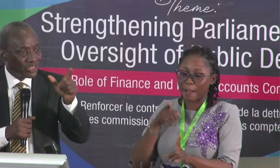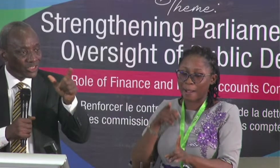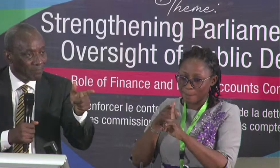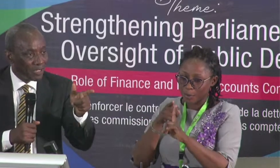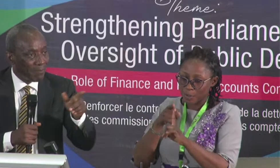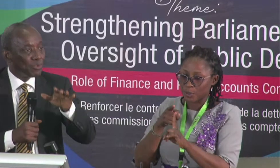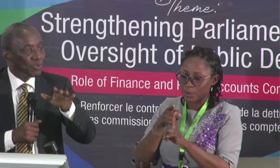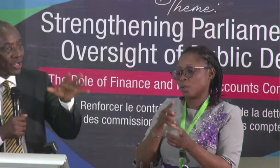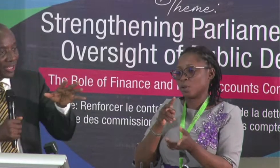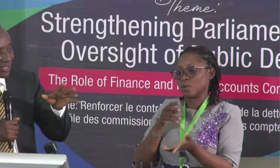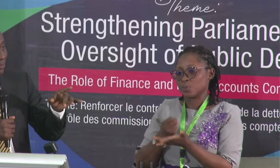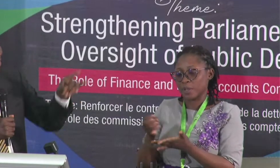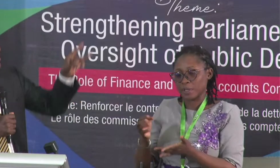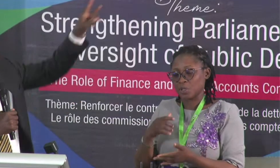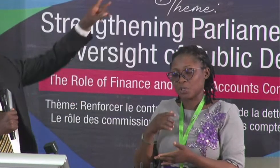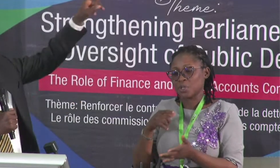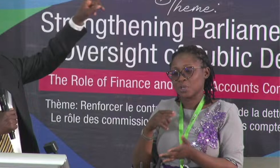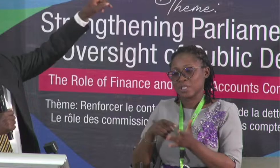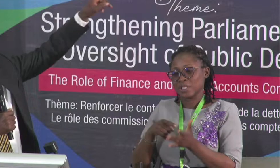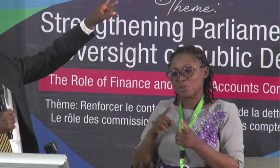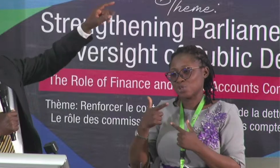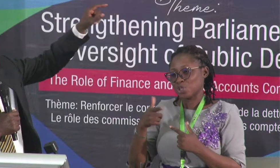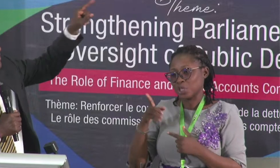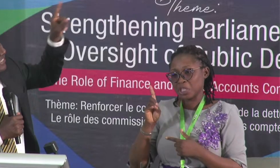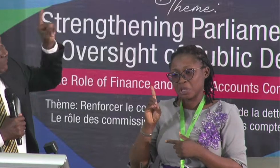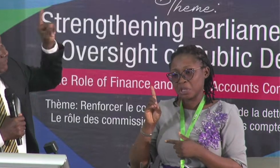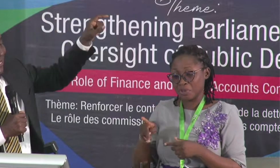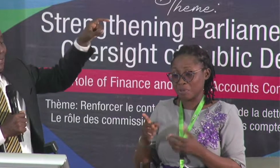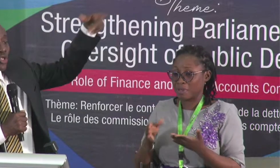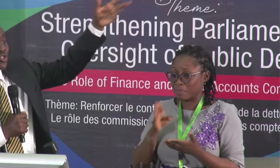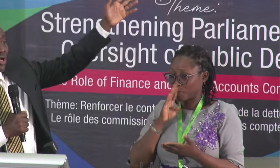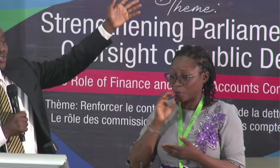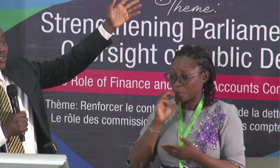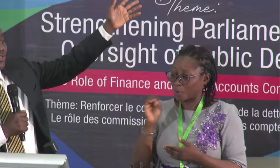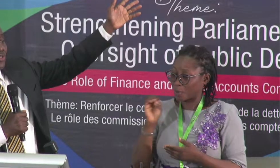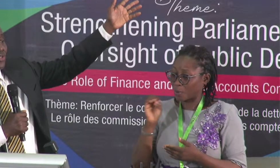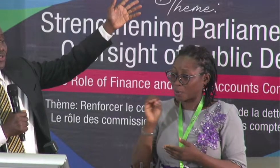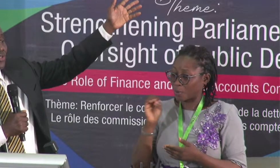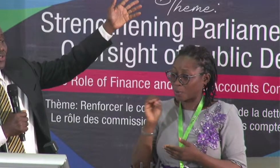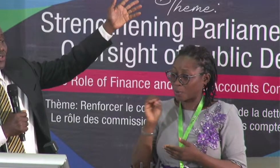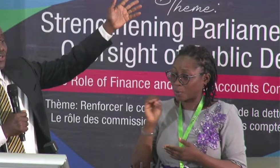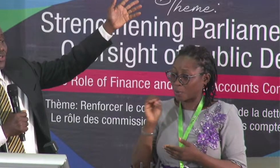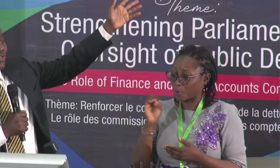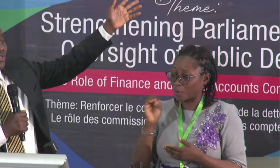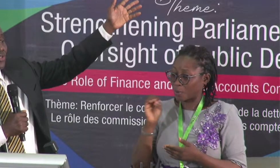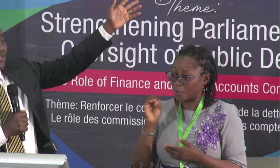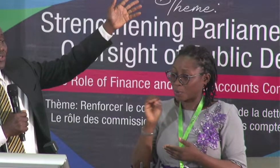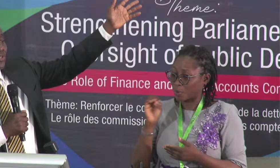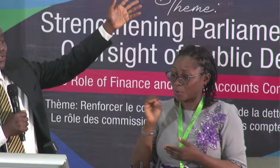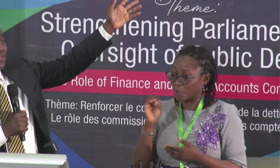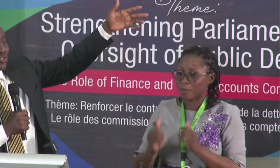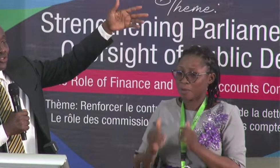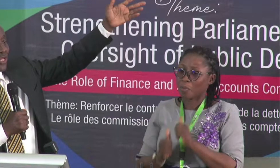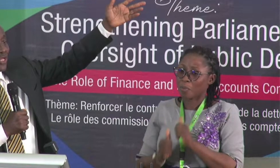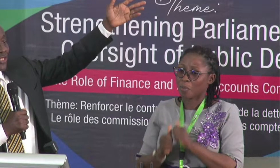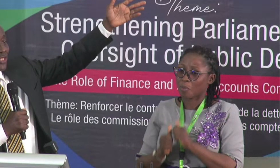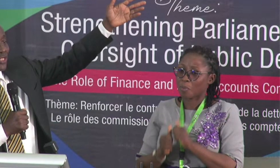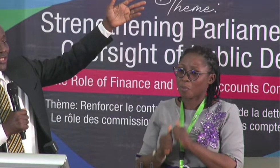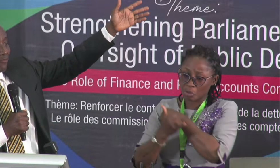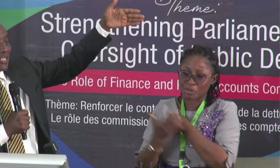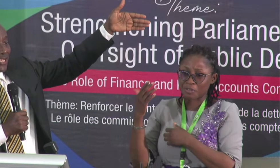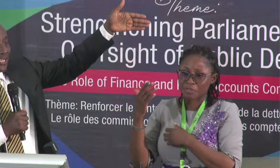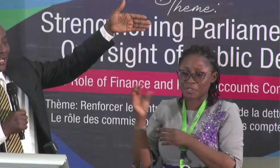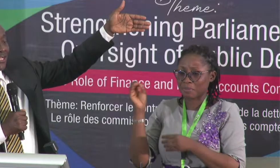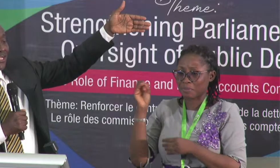to GDP might be okay, but debt to servicing is very bad. In most countries, it's about 15%, highest 2025.